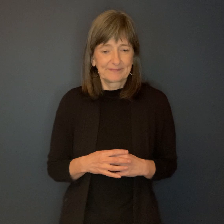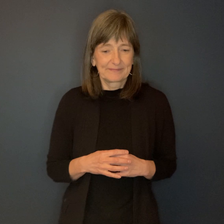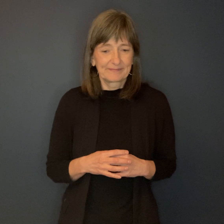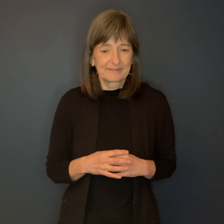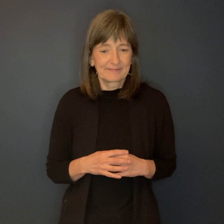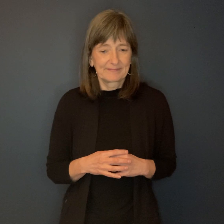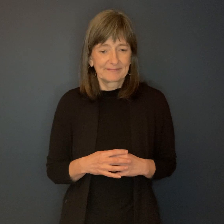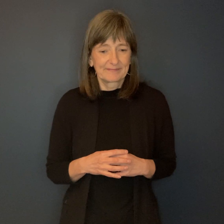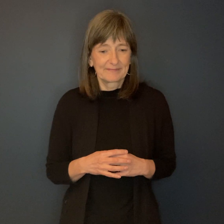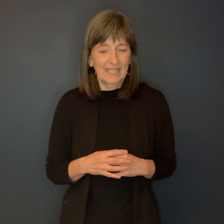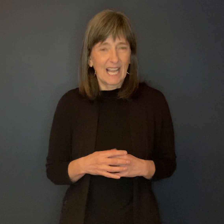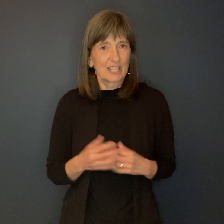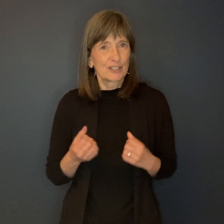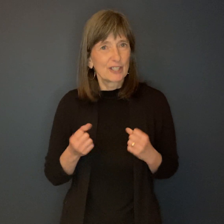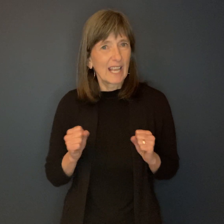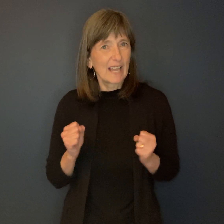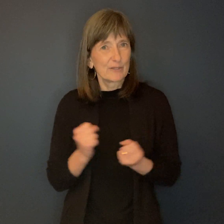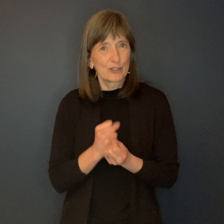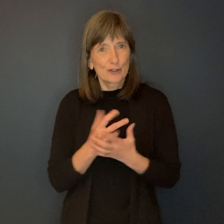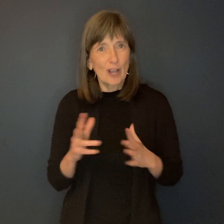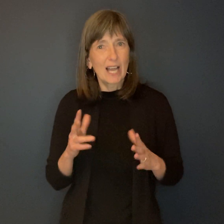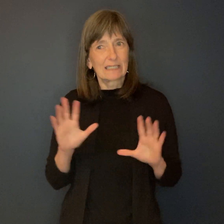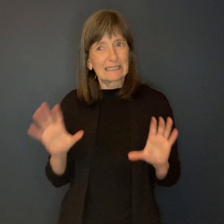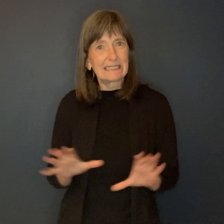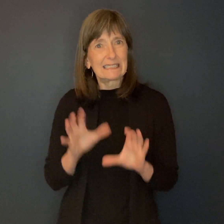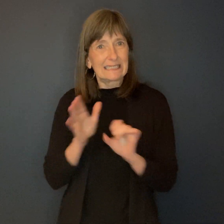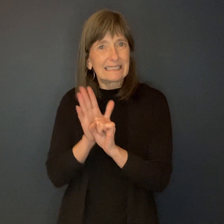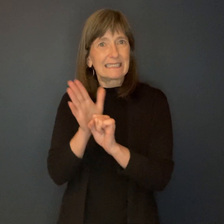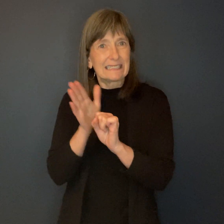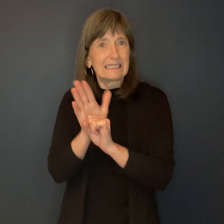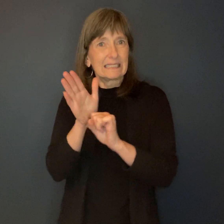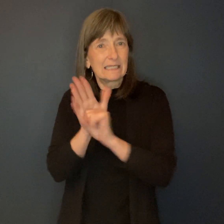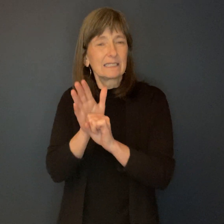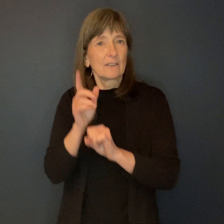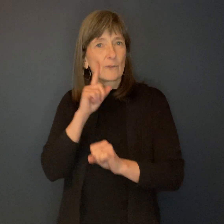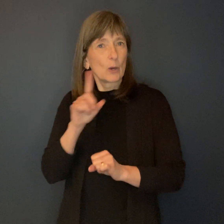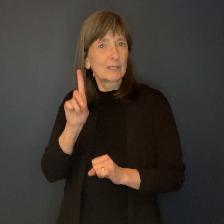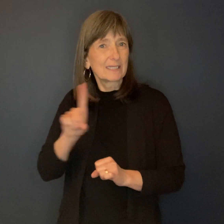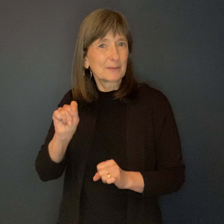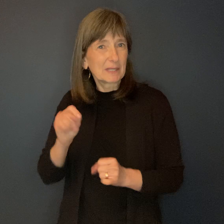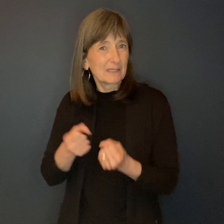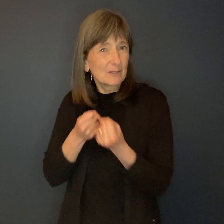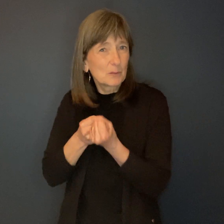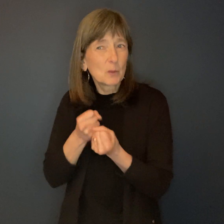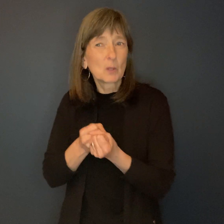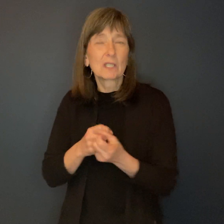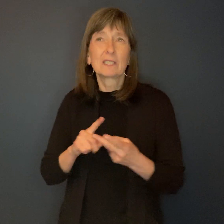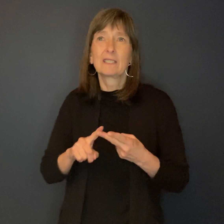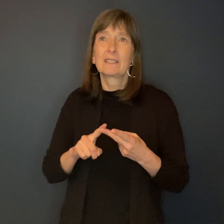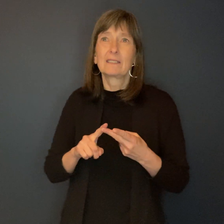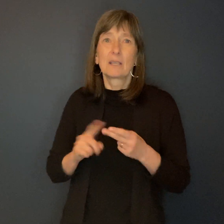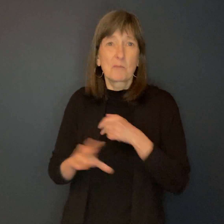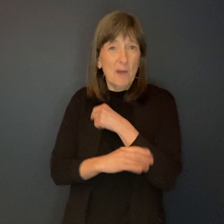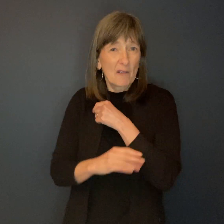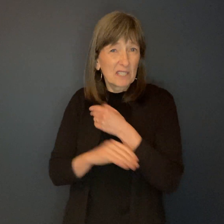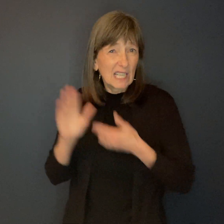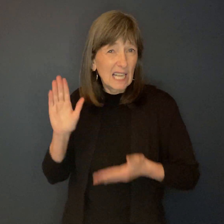make things happen for people with disabilities and to address the poverty and the isolations and things of that nature. So I sort of